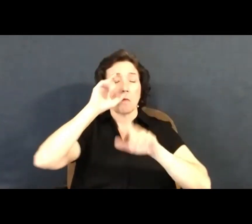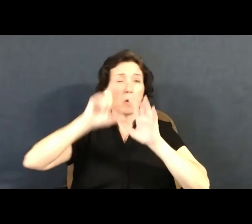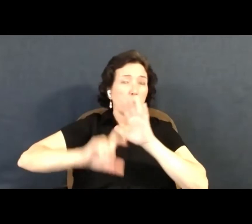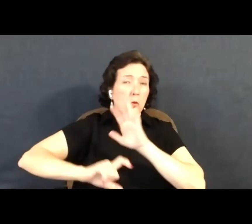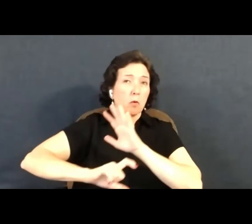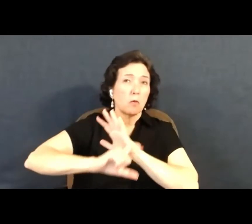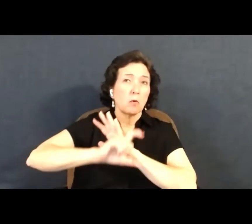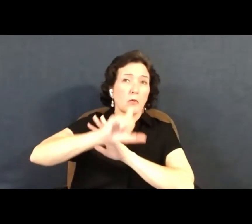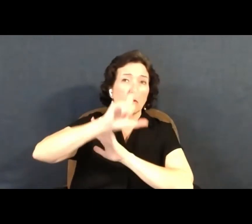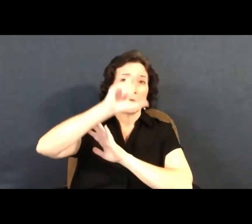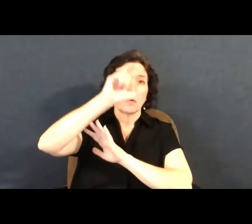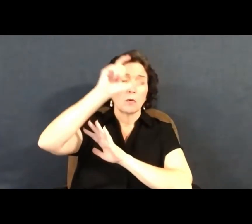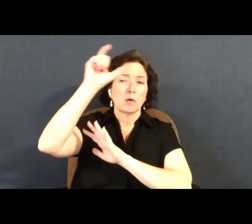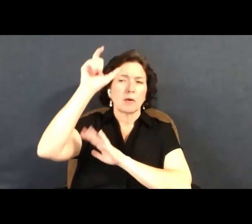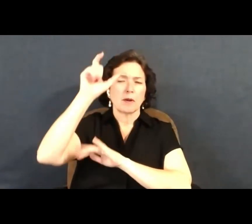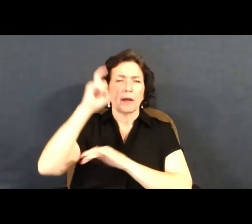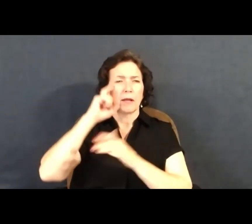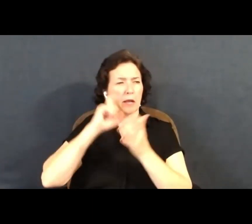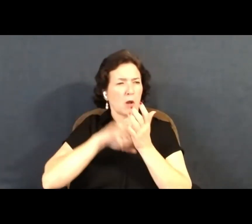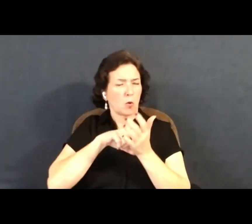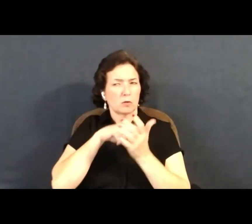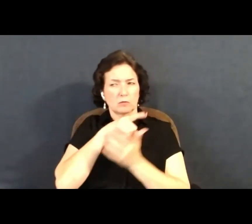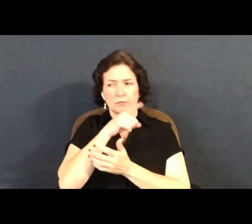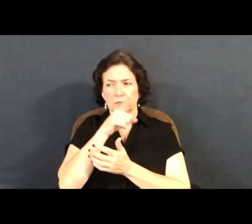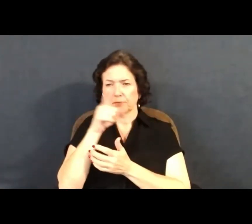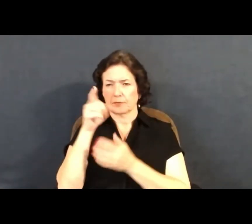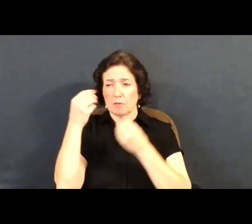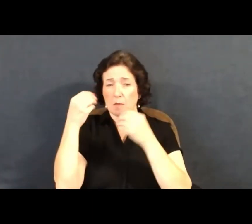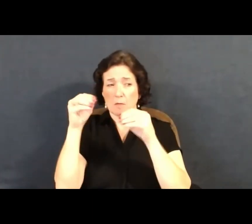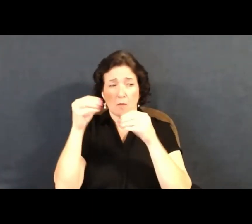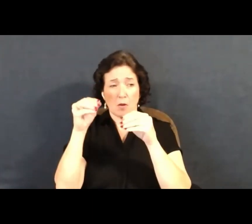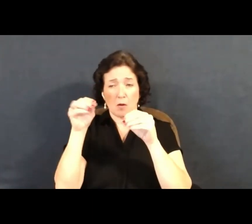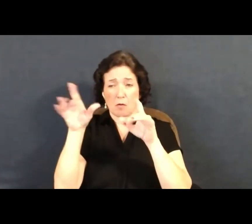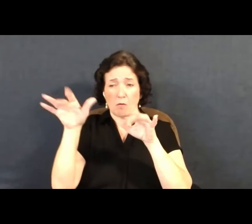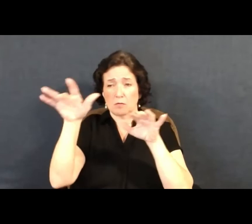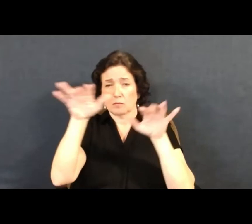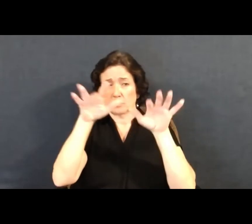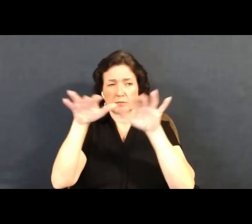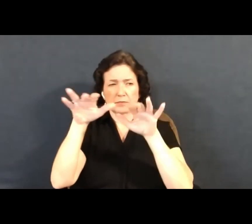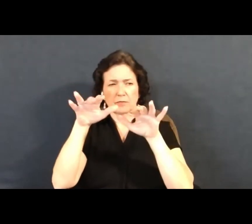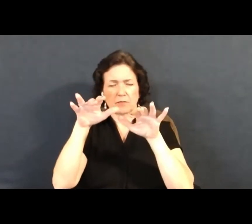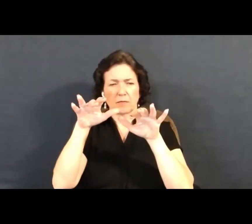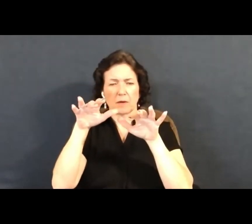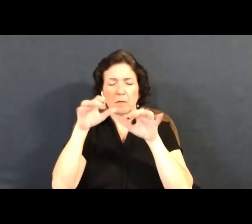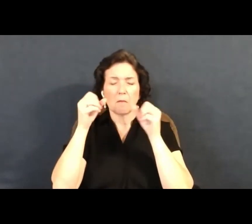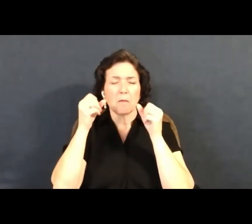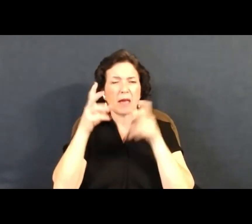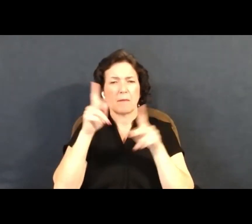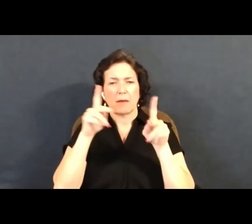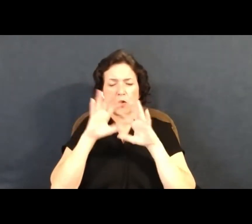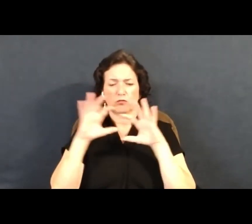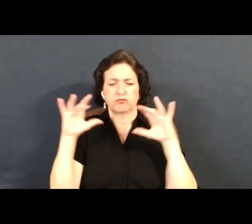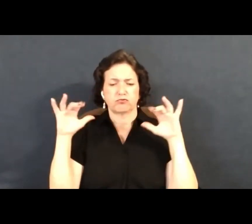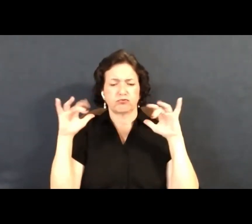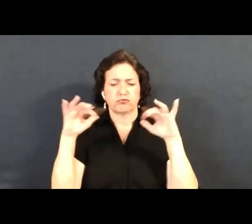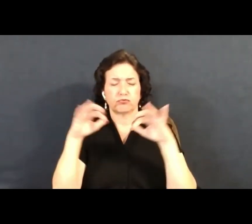rise, he sat and he noticed that the marketplace filled up with people and they began to tell stories, for